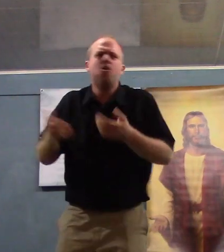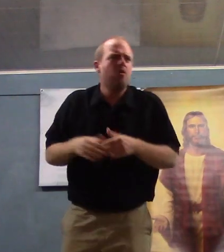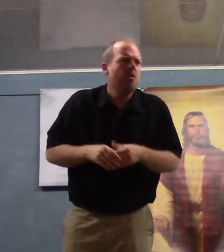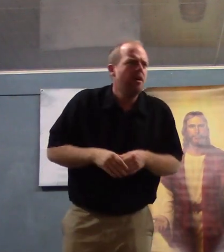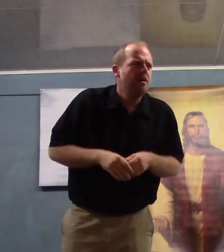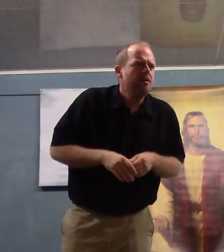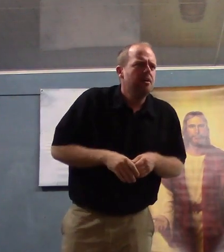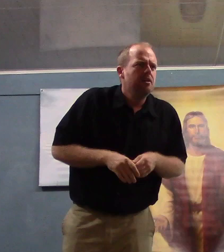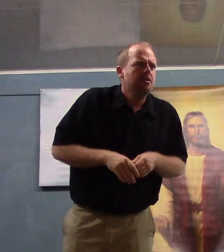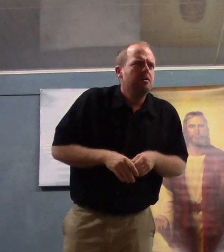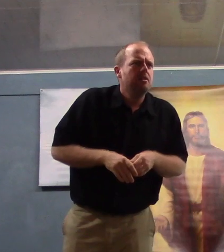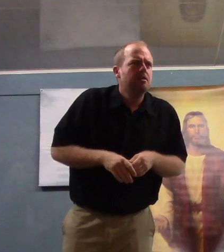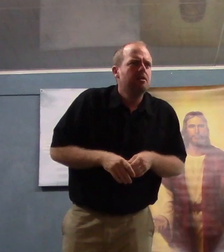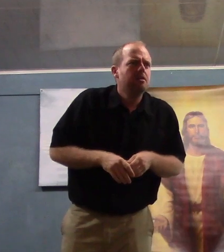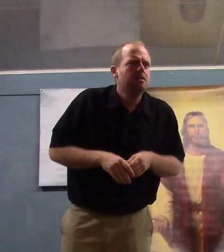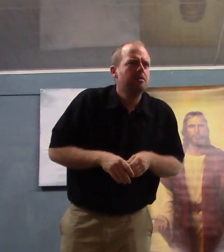How can you get to heaven?